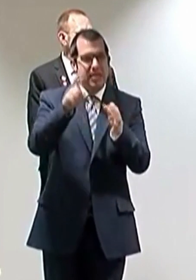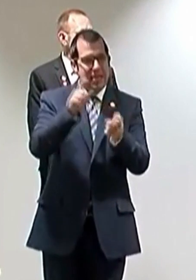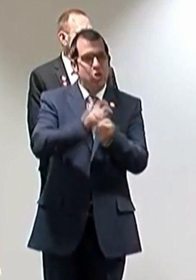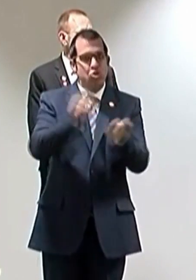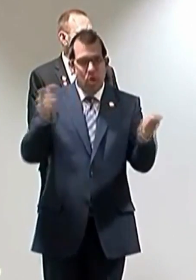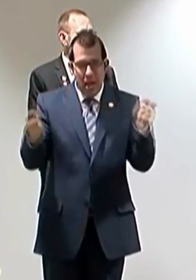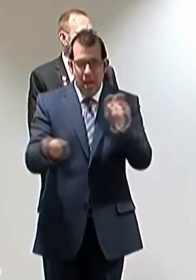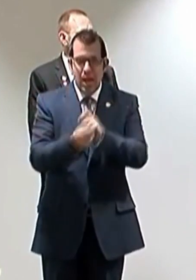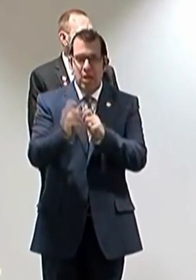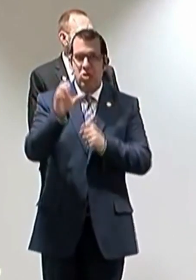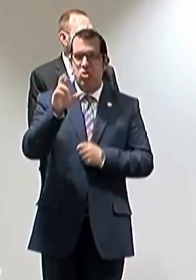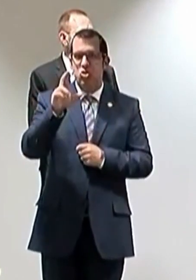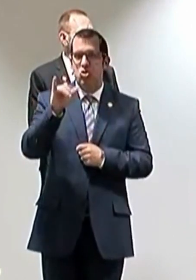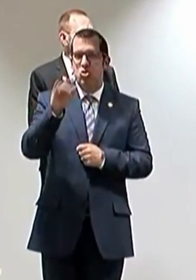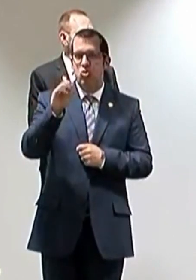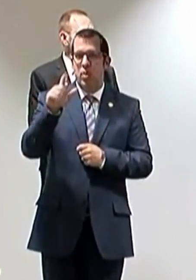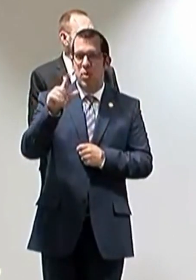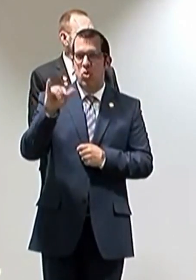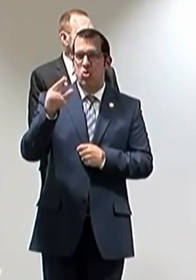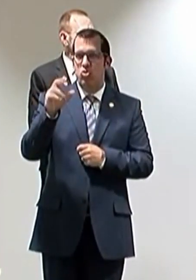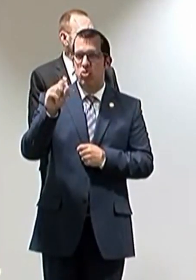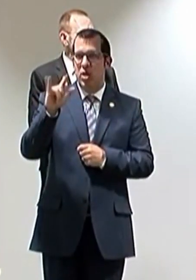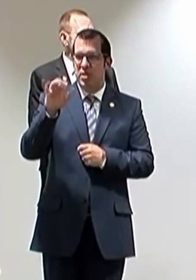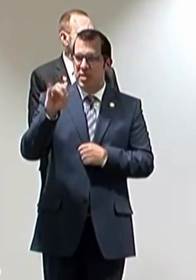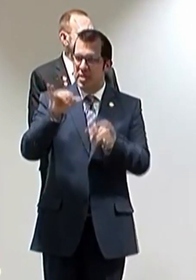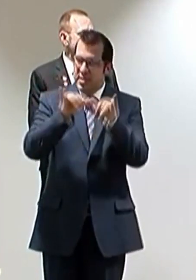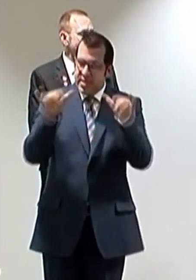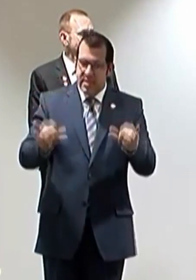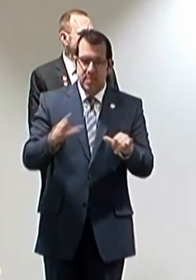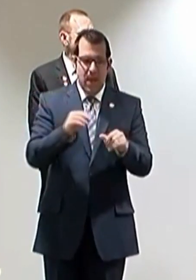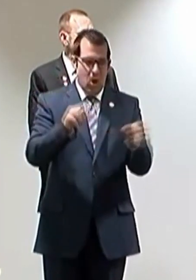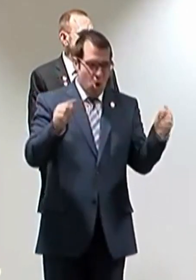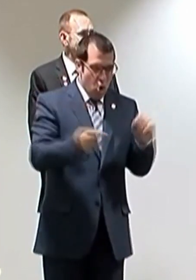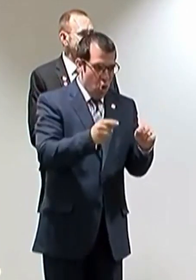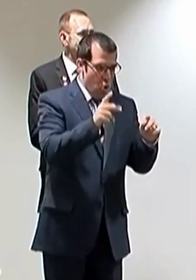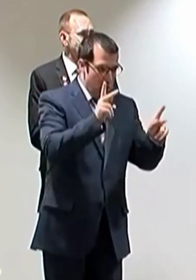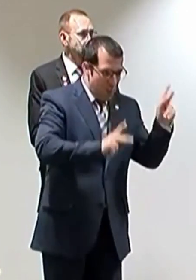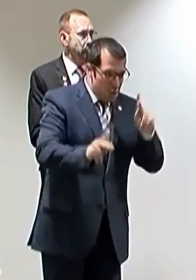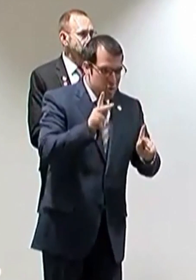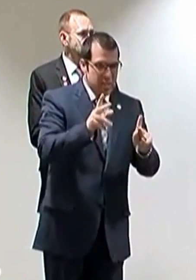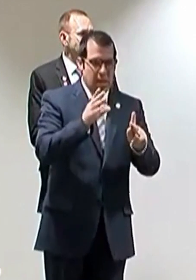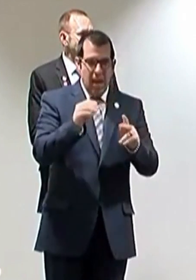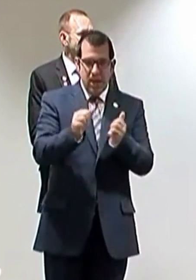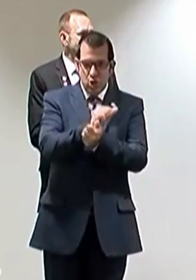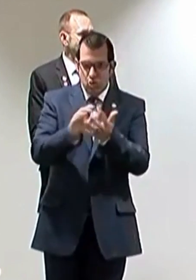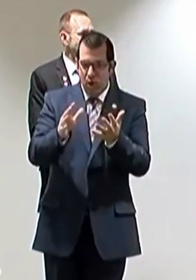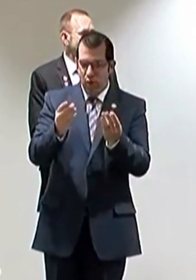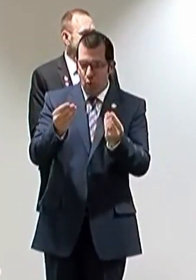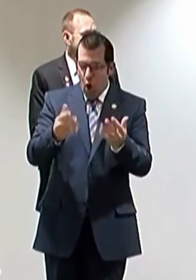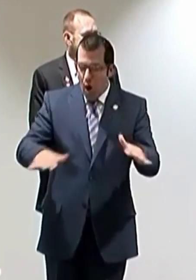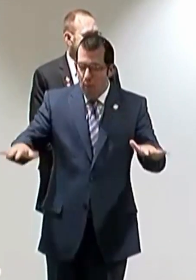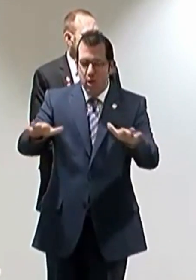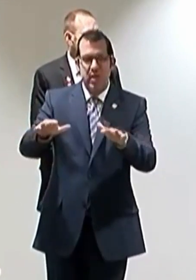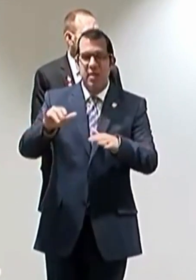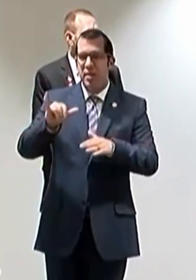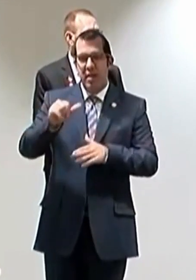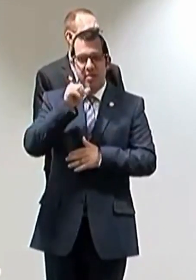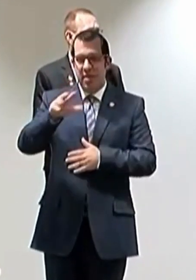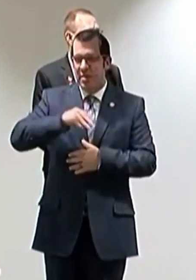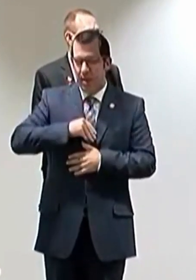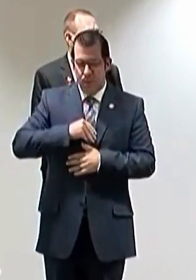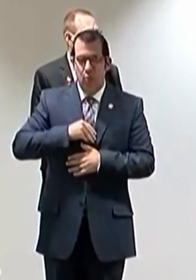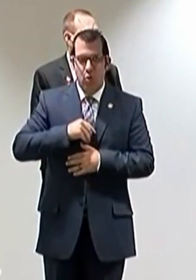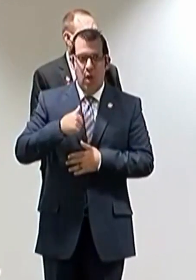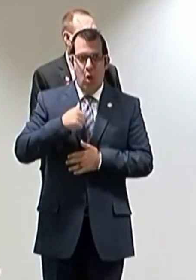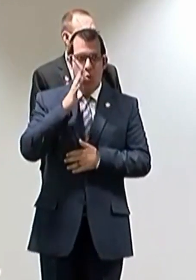criminal justice system. And the violence to person and destruction of property will not be tolerated. I'll be